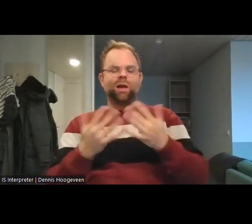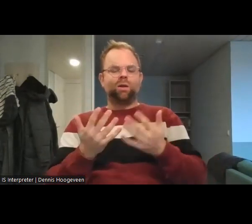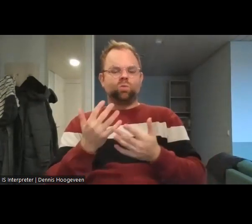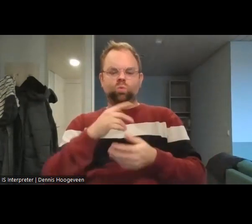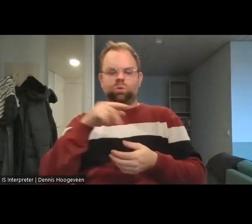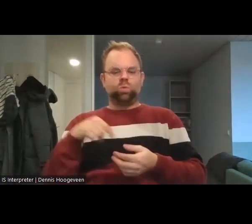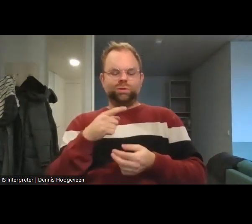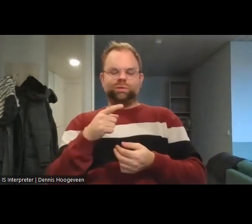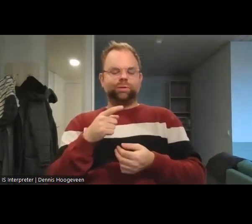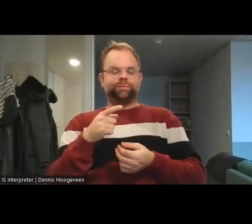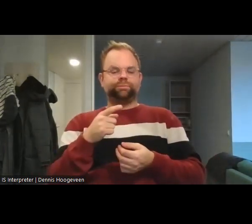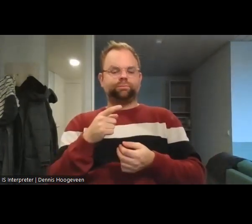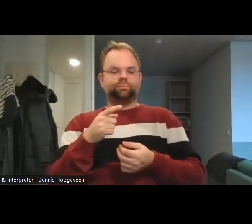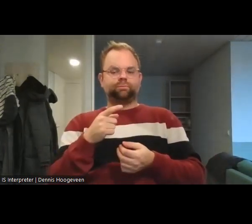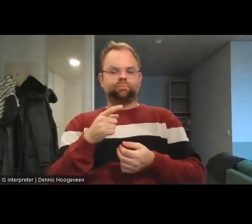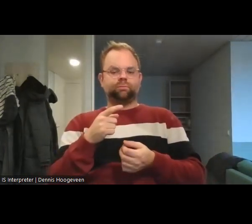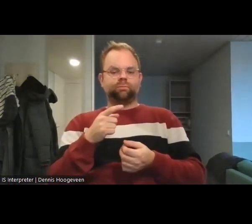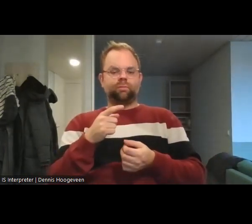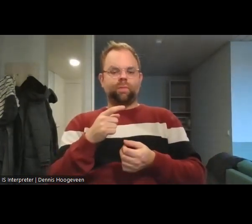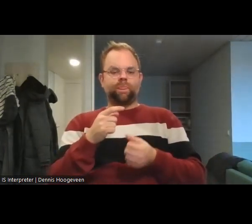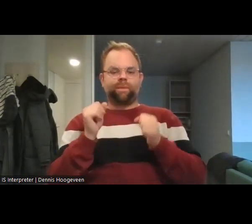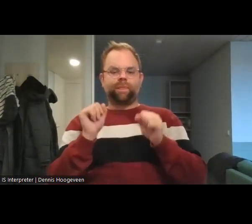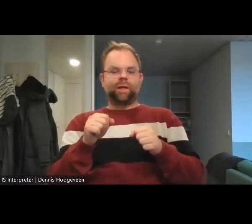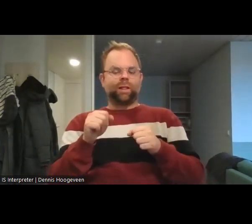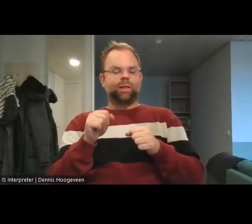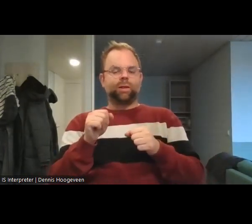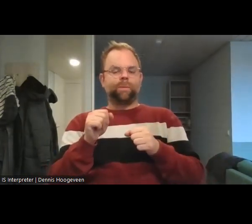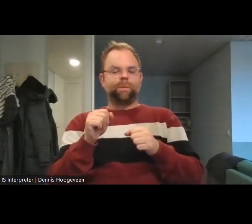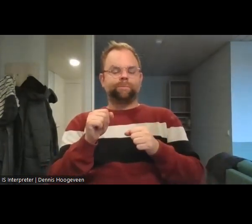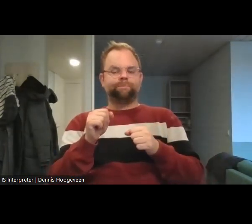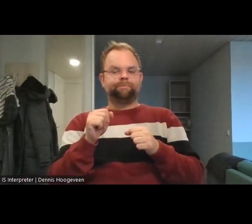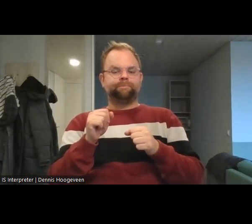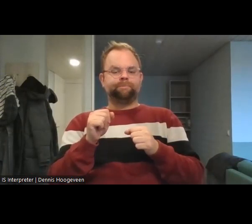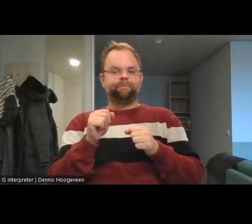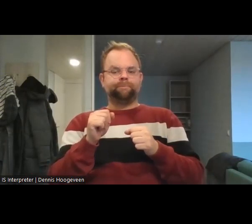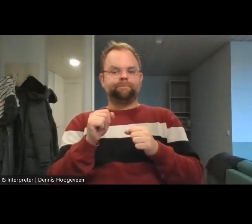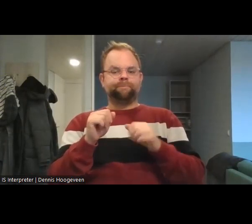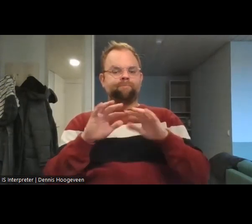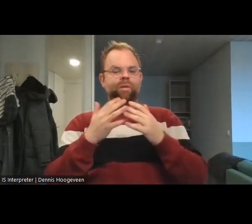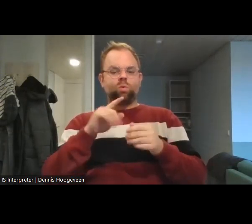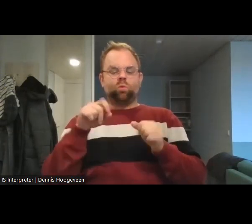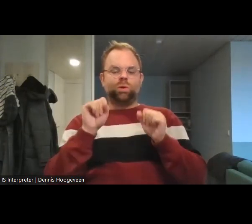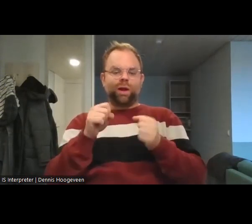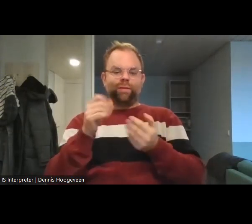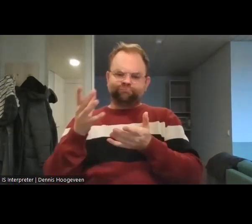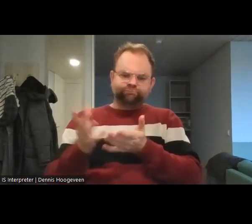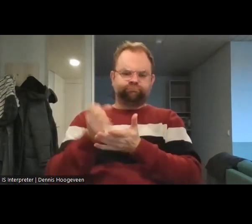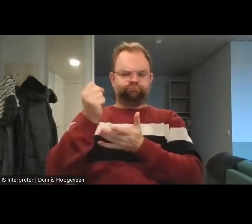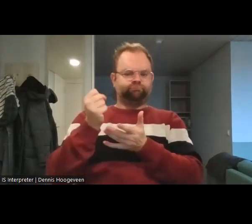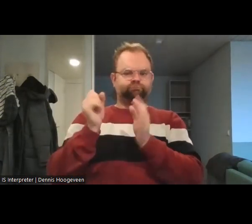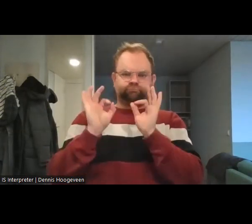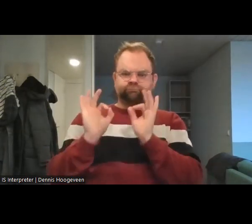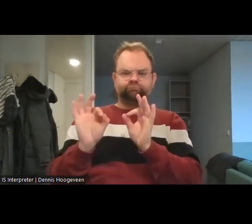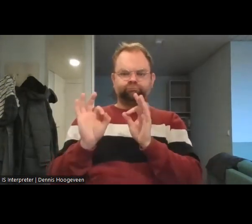the Committee on the Rights of Persons with Disabilities, other human rights